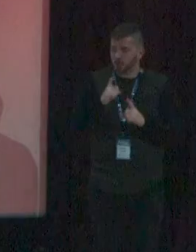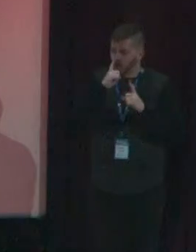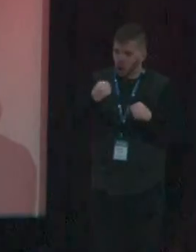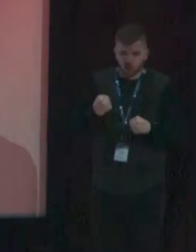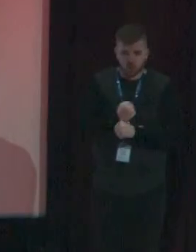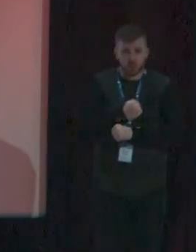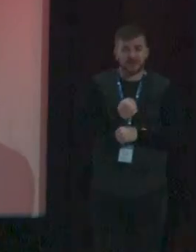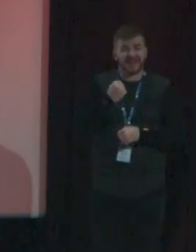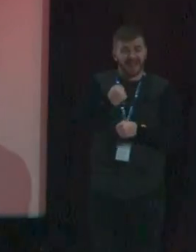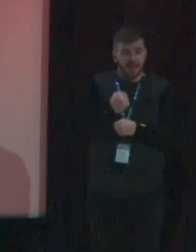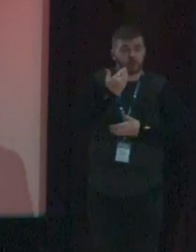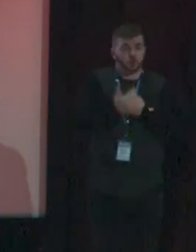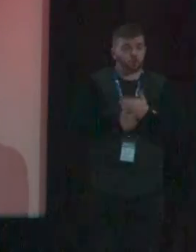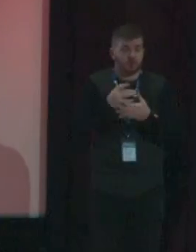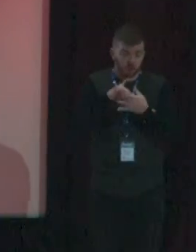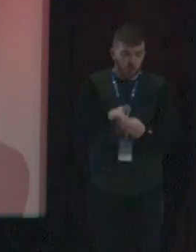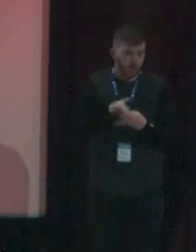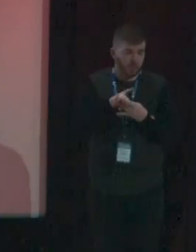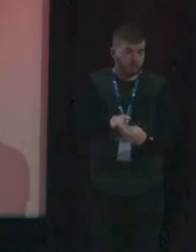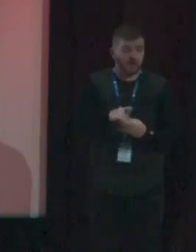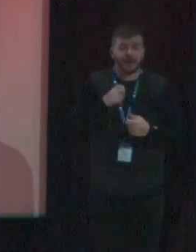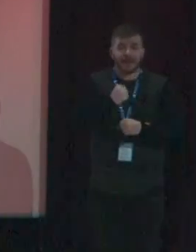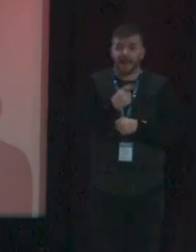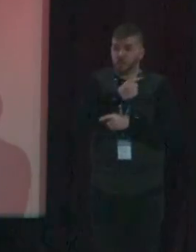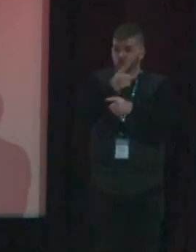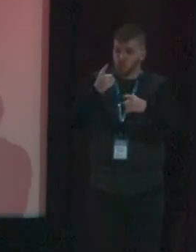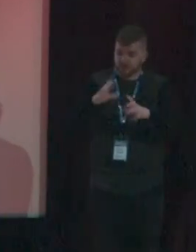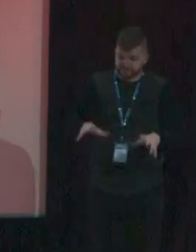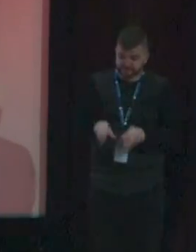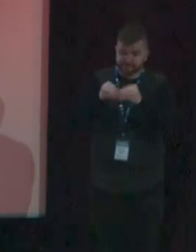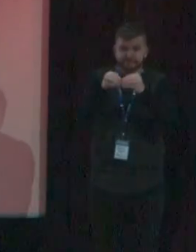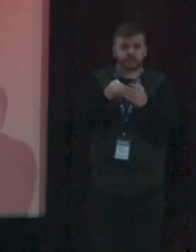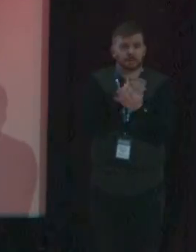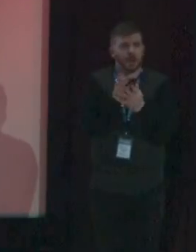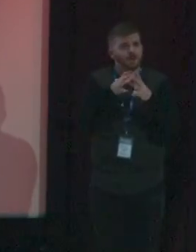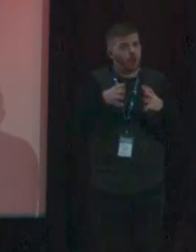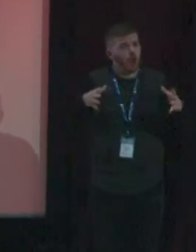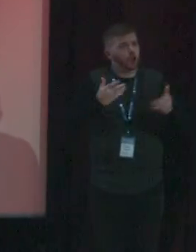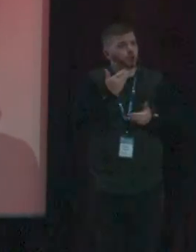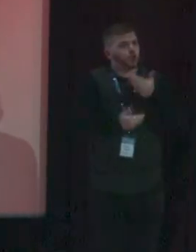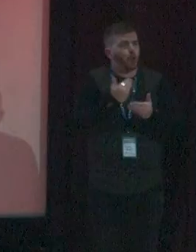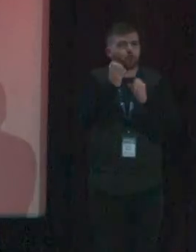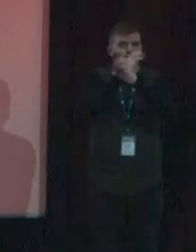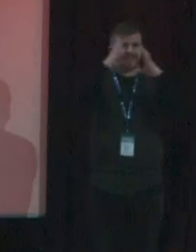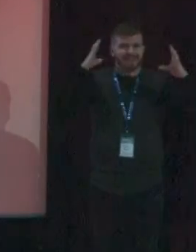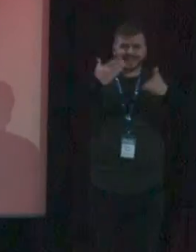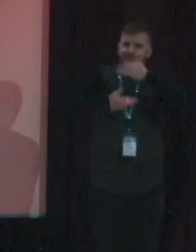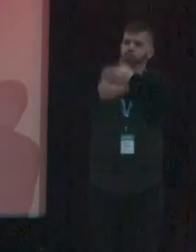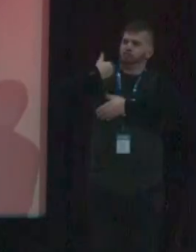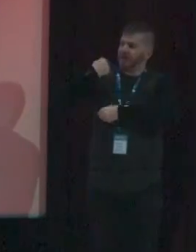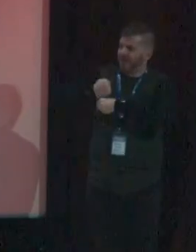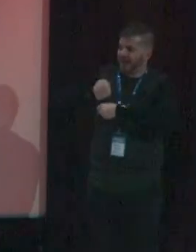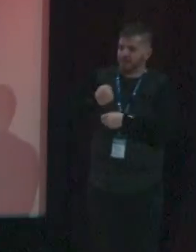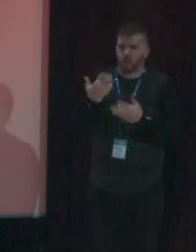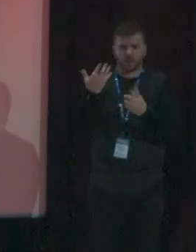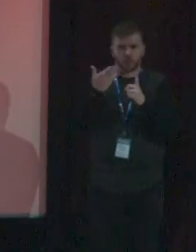the games and the stories have to work together, and the game you're making is part of a larger story, right? It's part of the history of games. Whether you